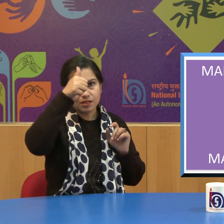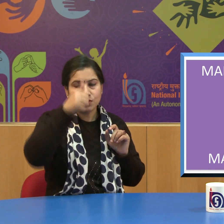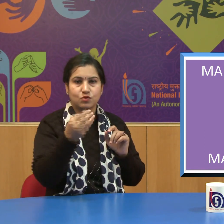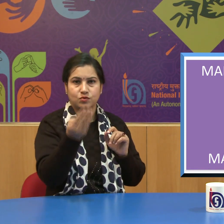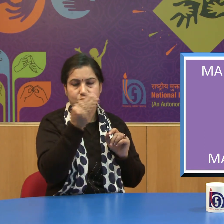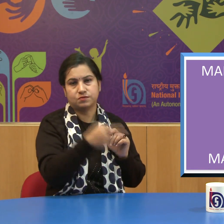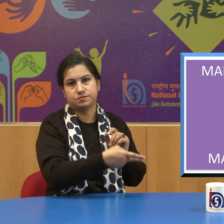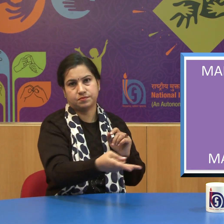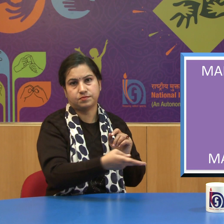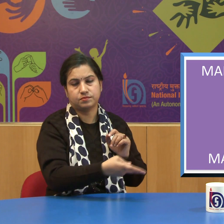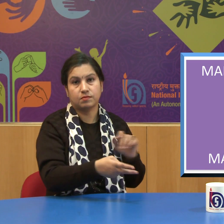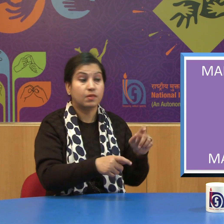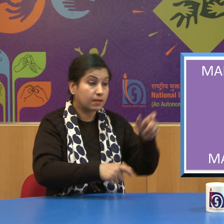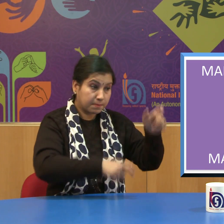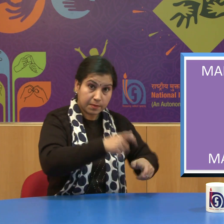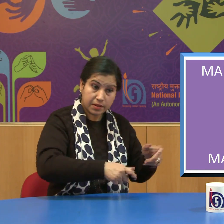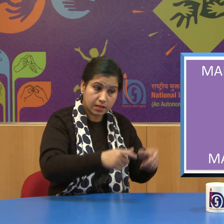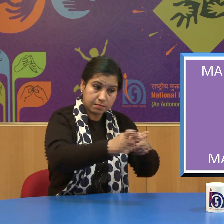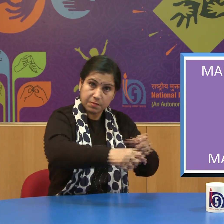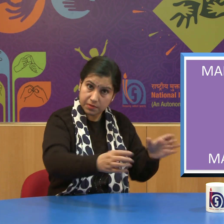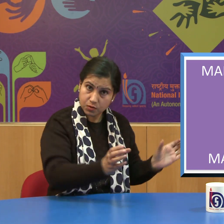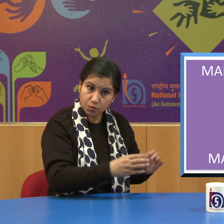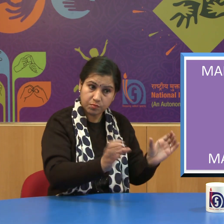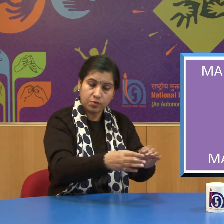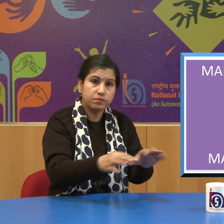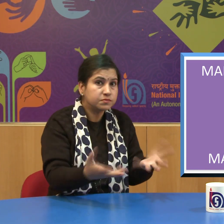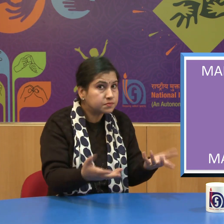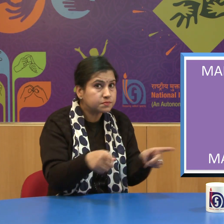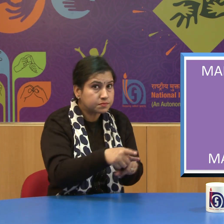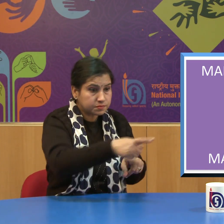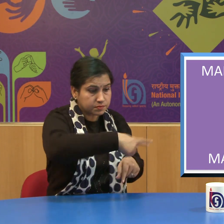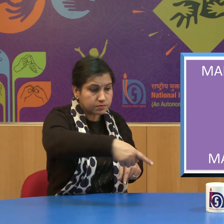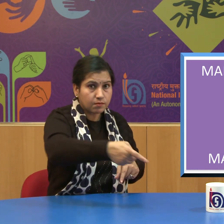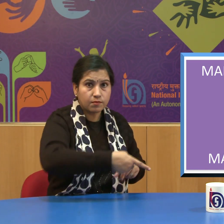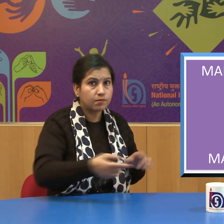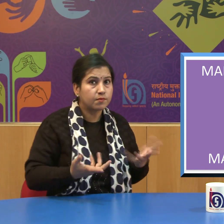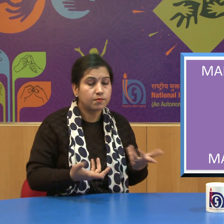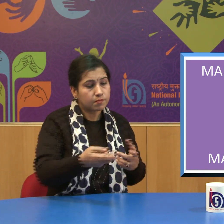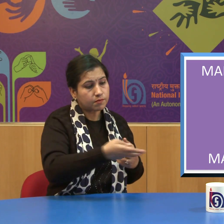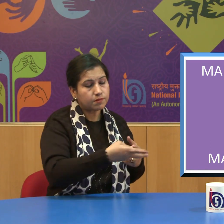and the general public, as well as the exploitation by the ruling class.